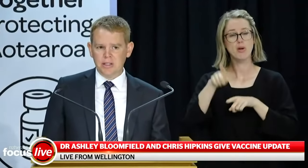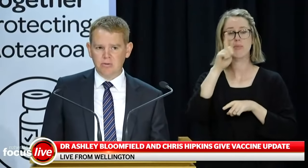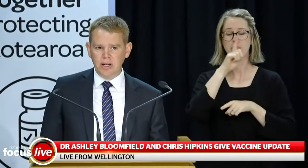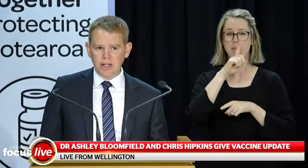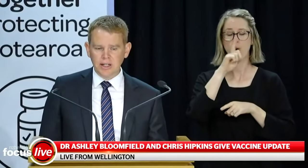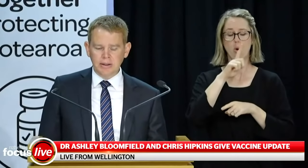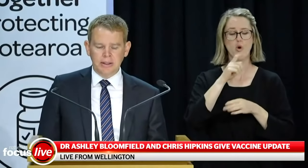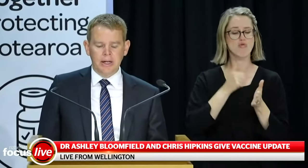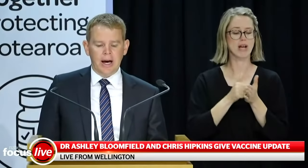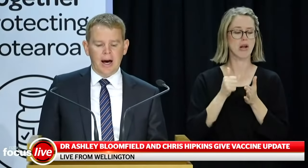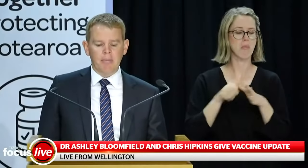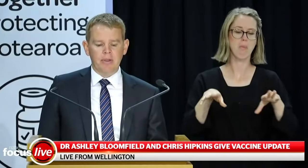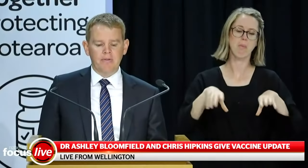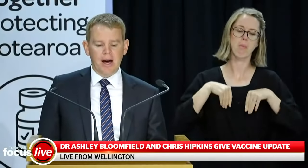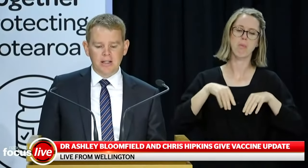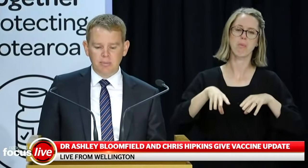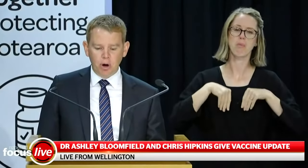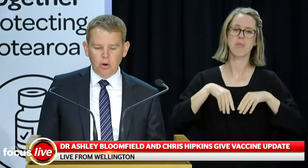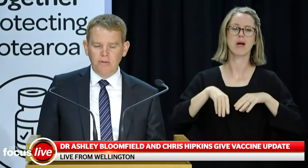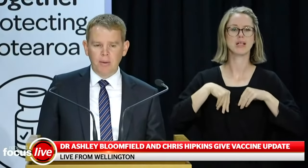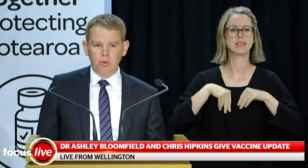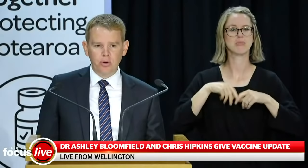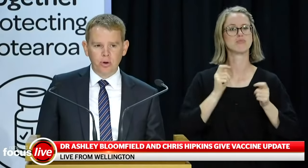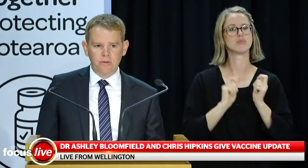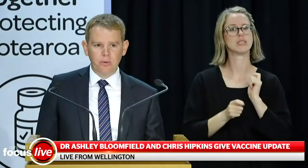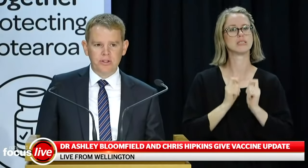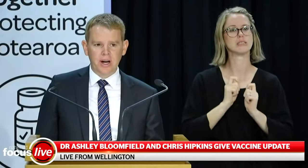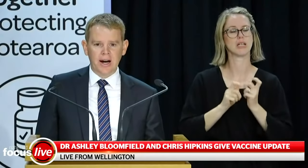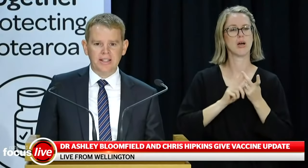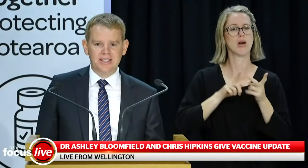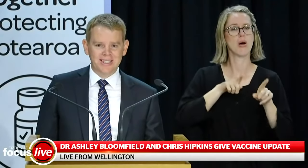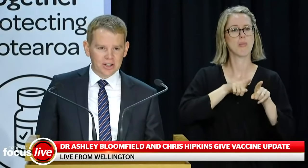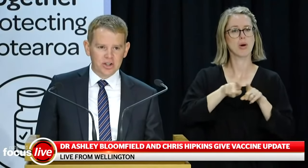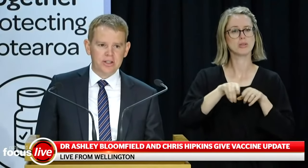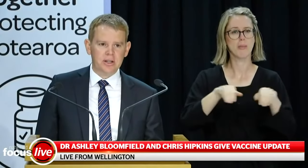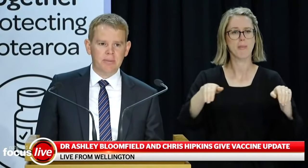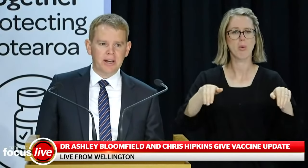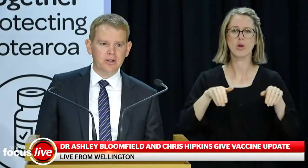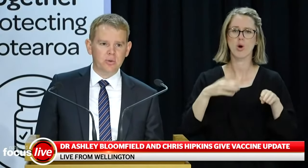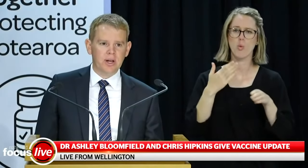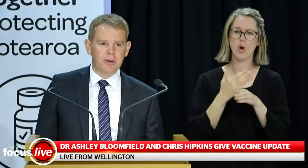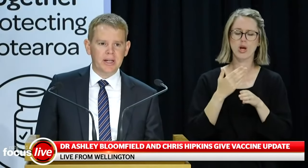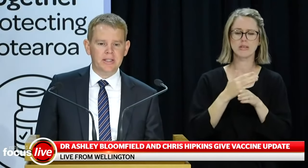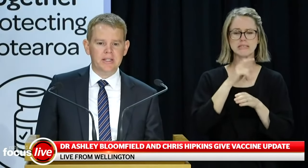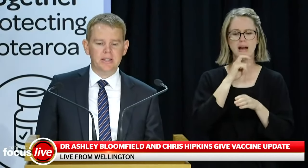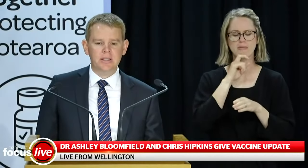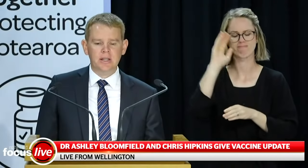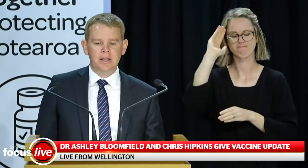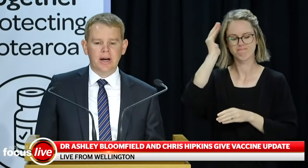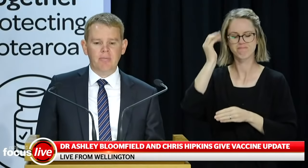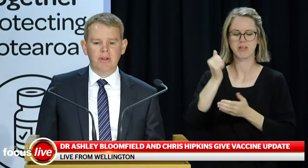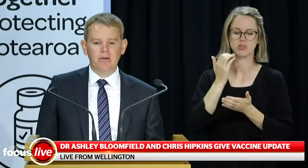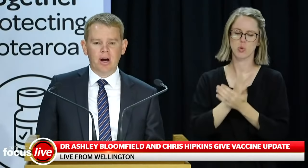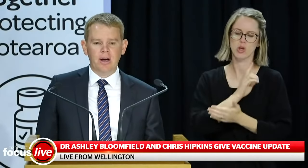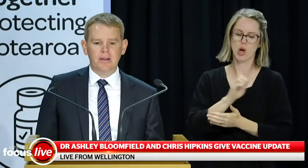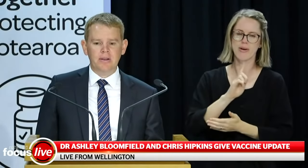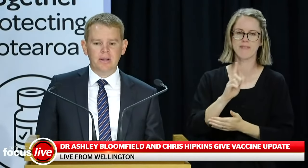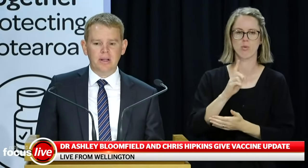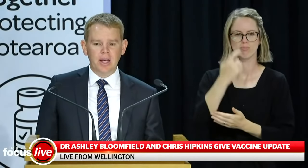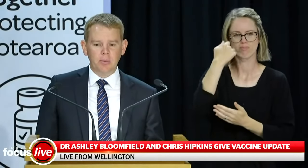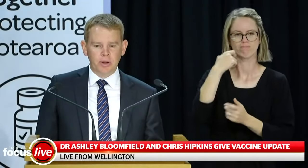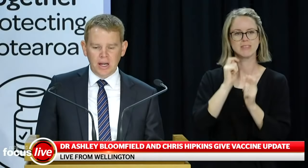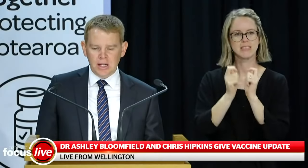being tested regularly. The vast bulk of our border workforce are diligent in making sure they're being tested. There